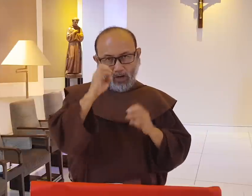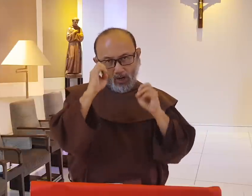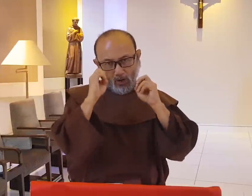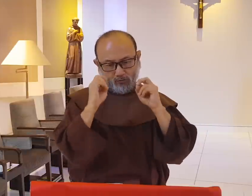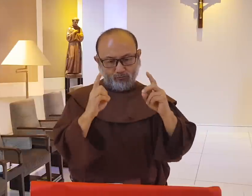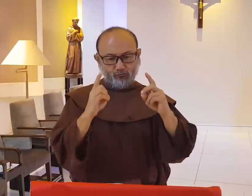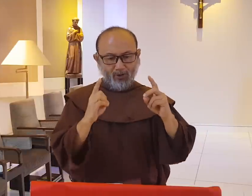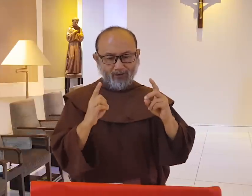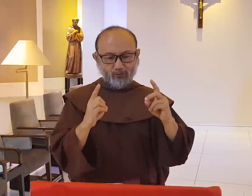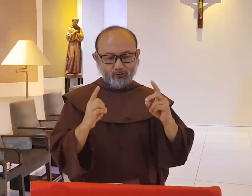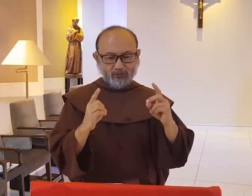more educated,